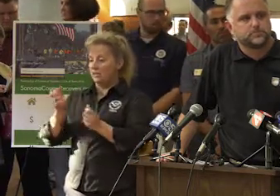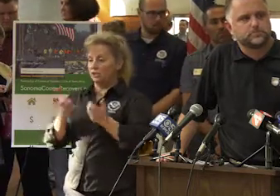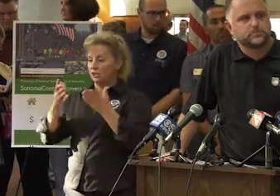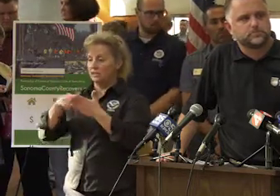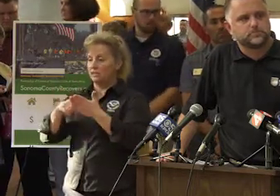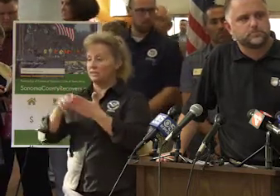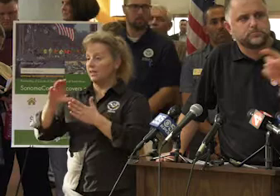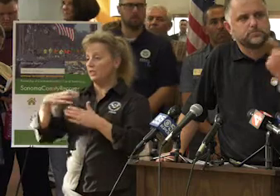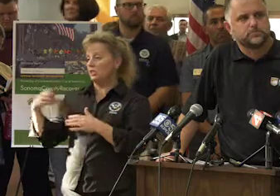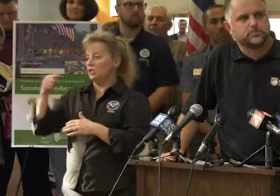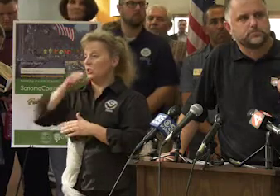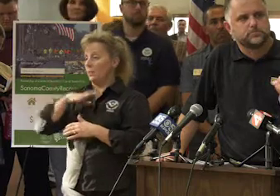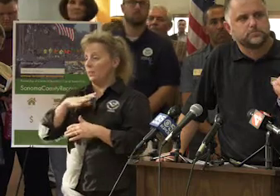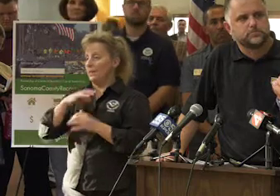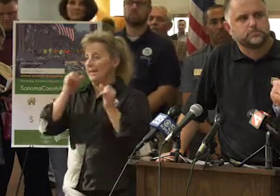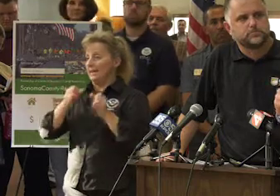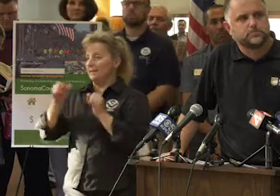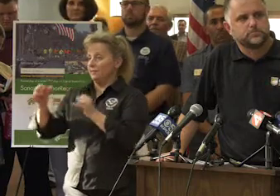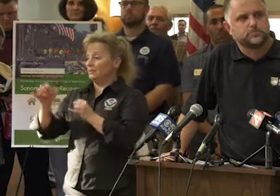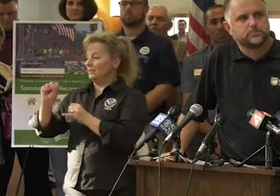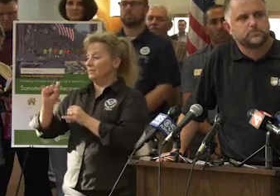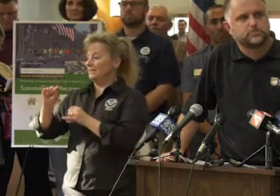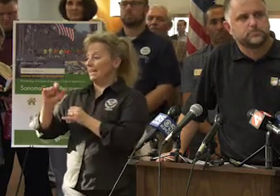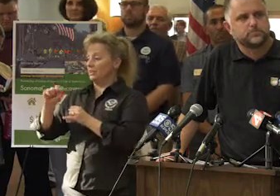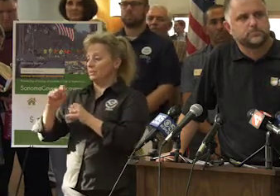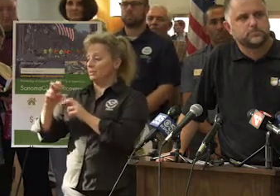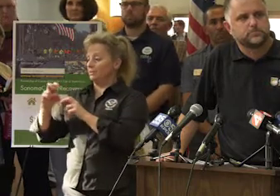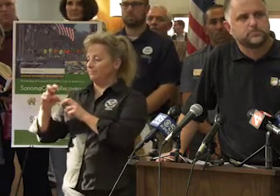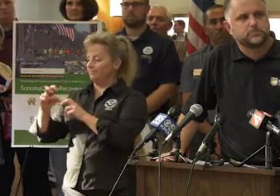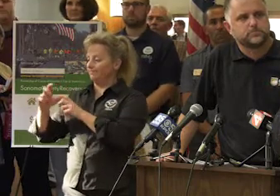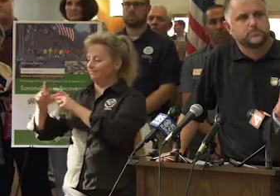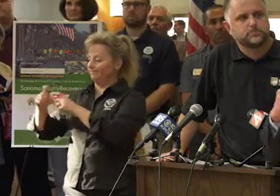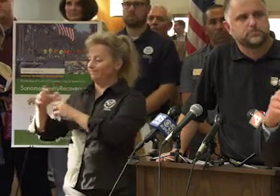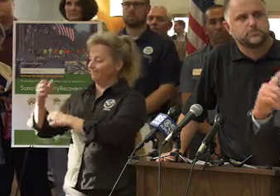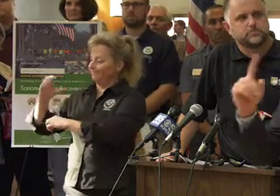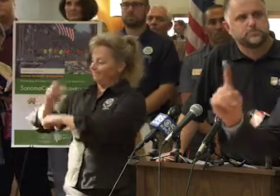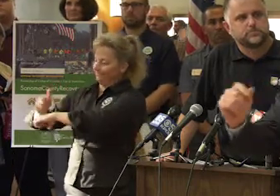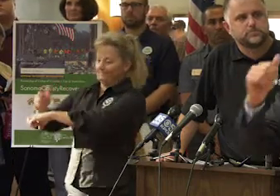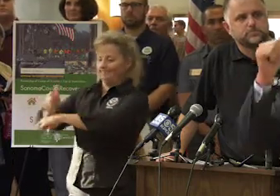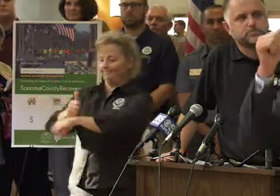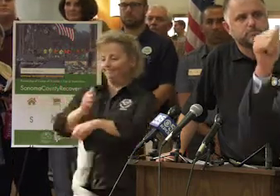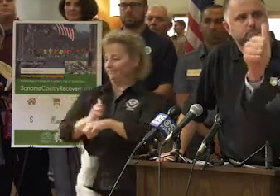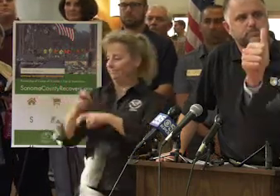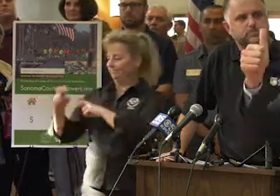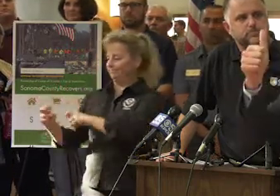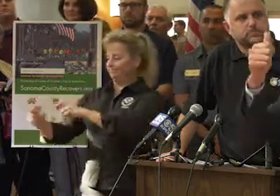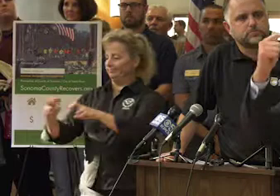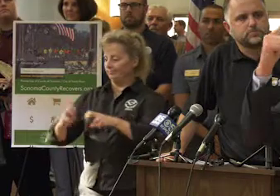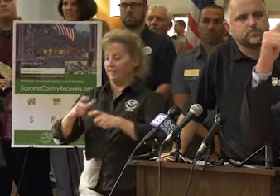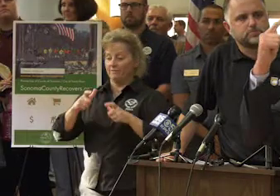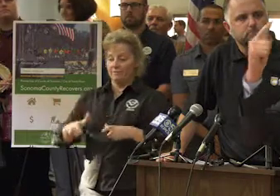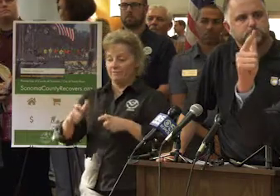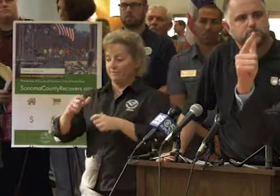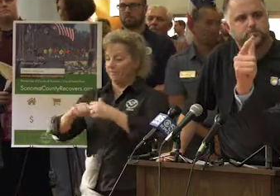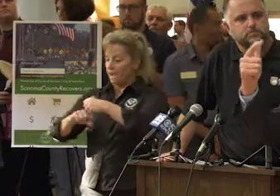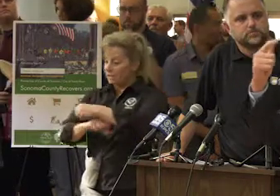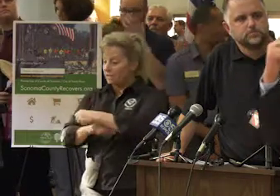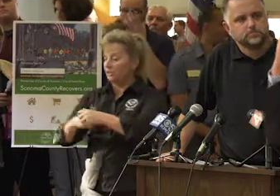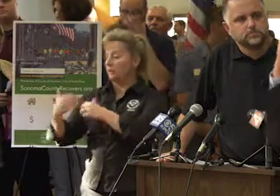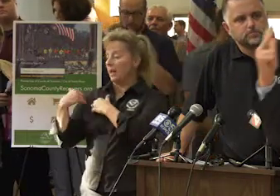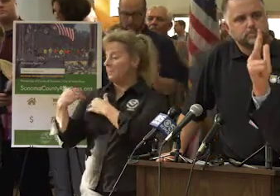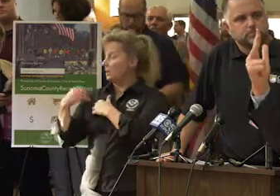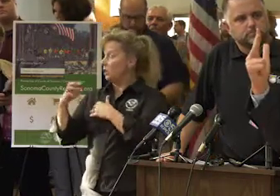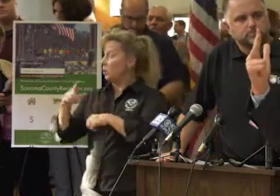and the chairwoman, at individual stations, so you can all ask the content experts on whether it's the issue of foundations or